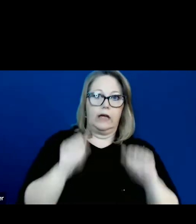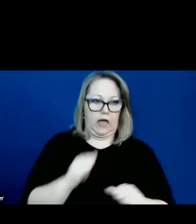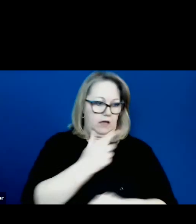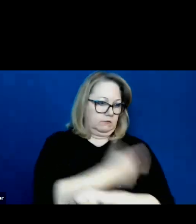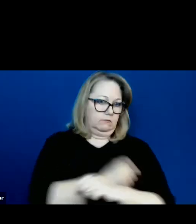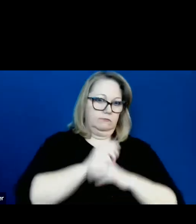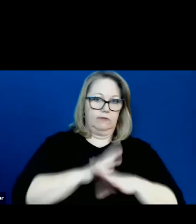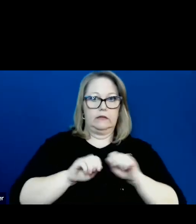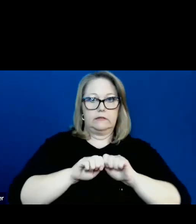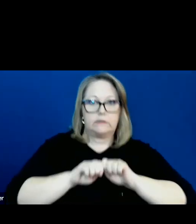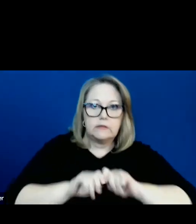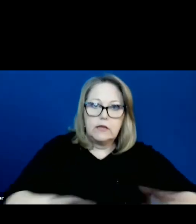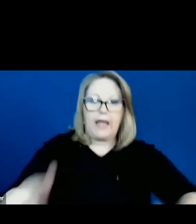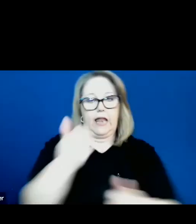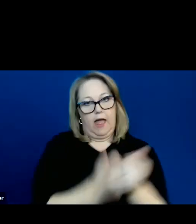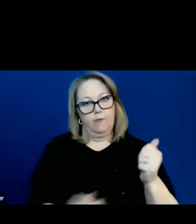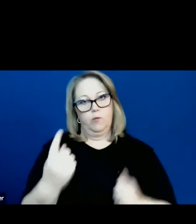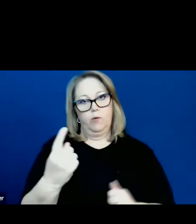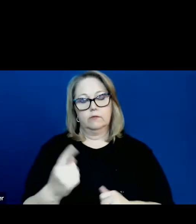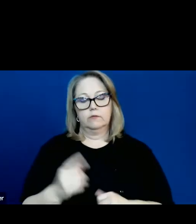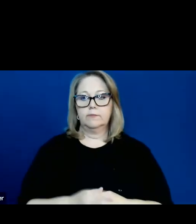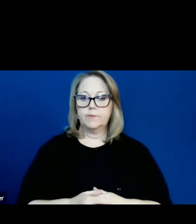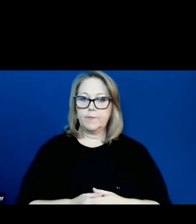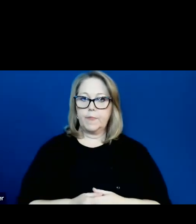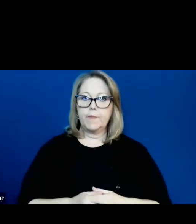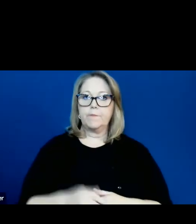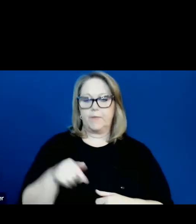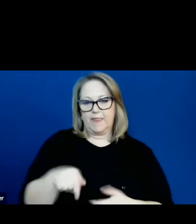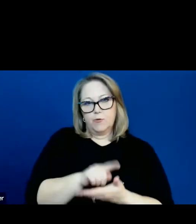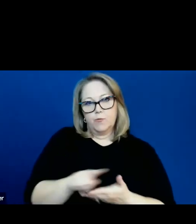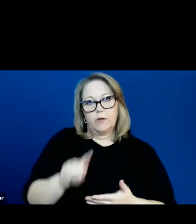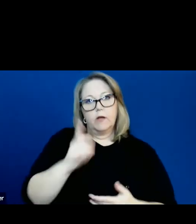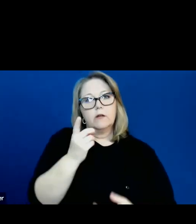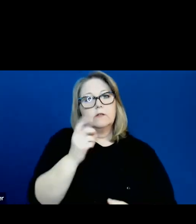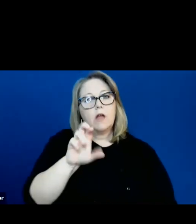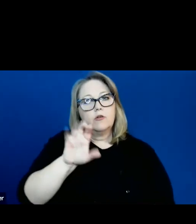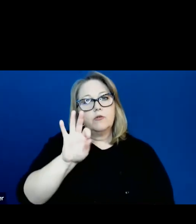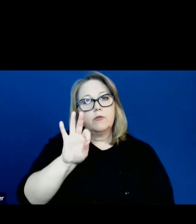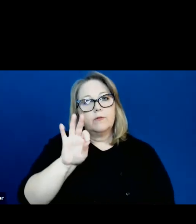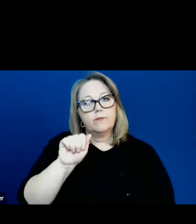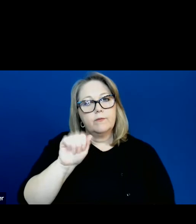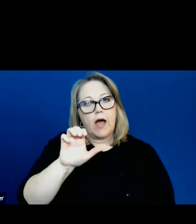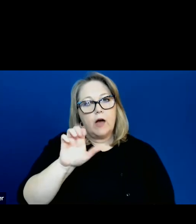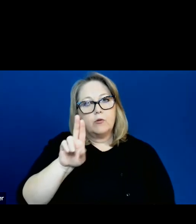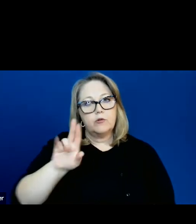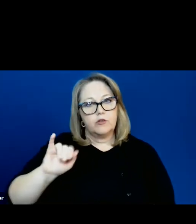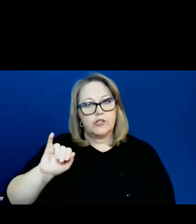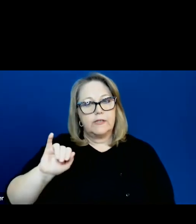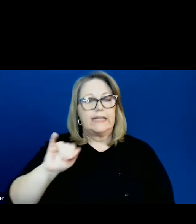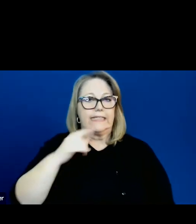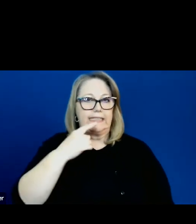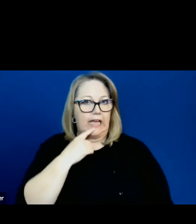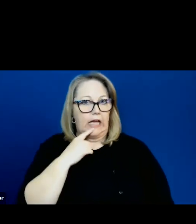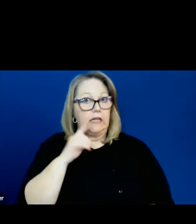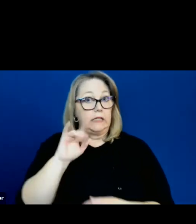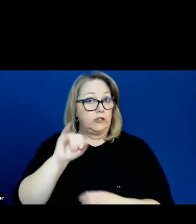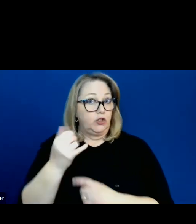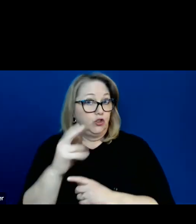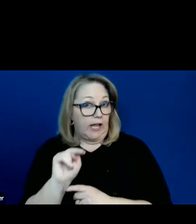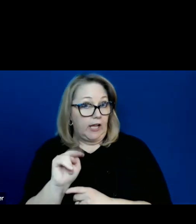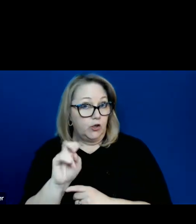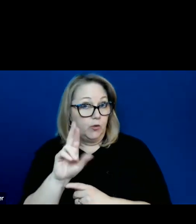Earlier this week, Dr. Fauci said that January may be worse than December in terms of the coronavirus. Our actions now